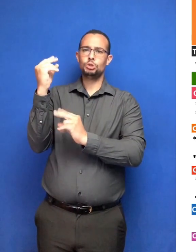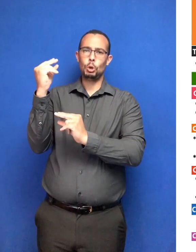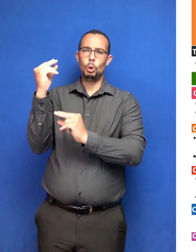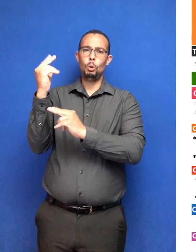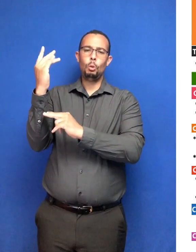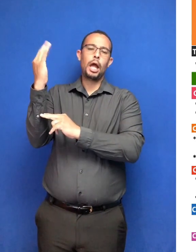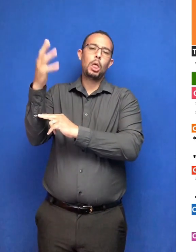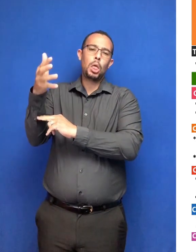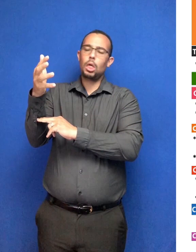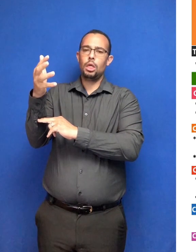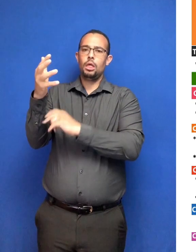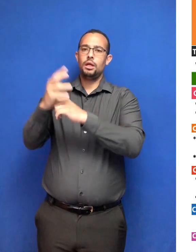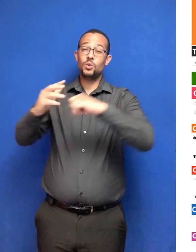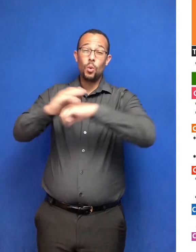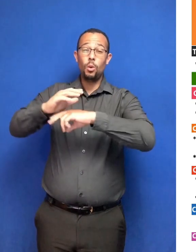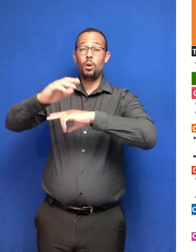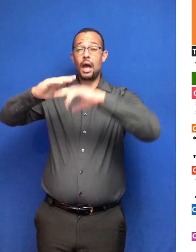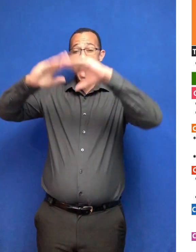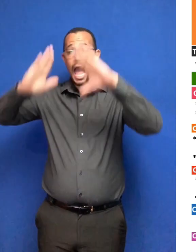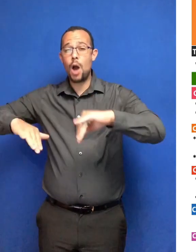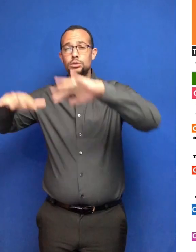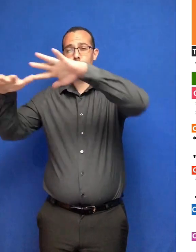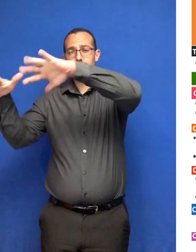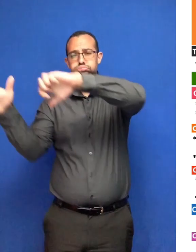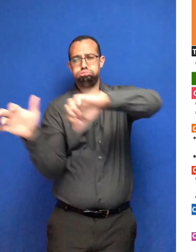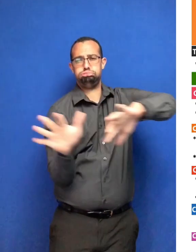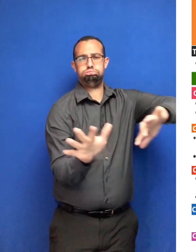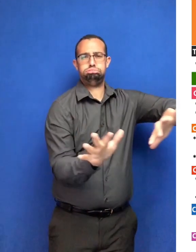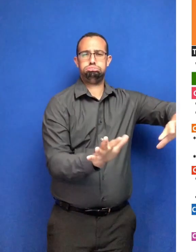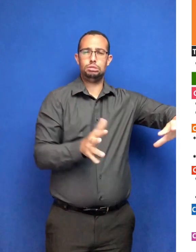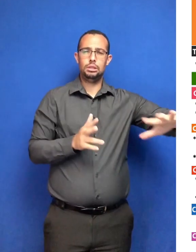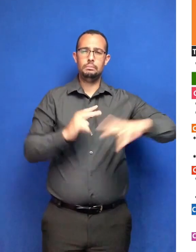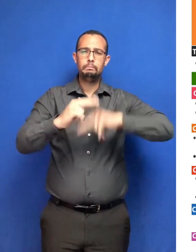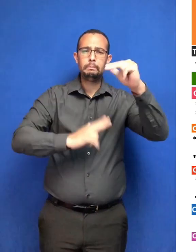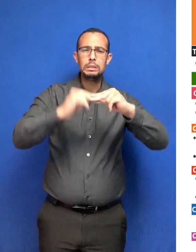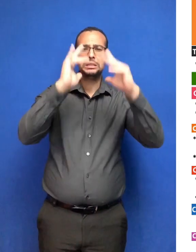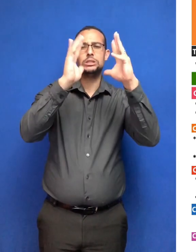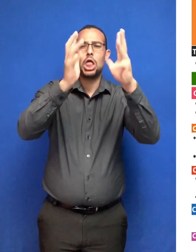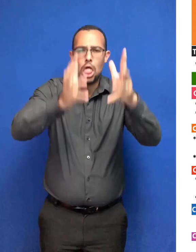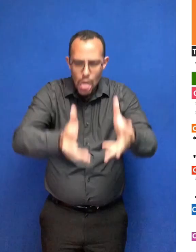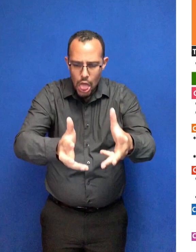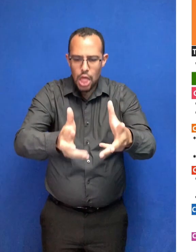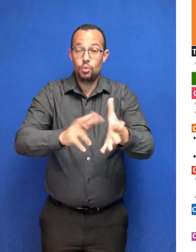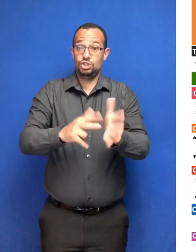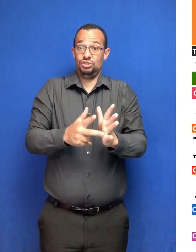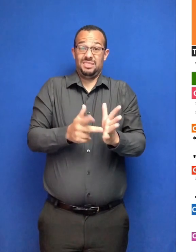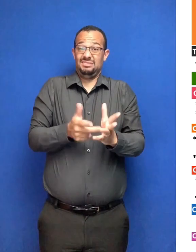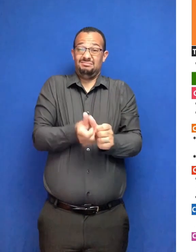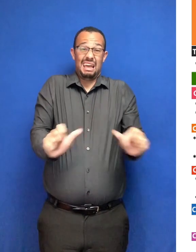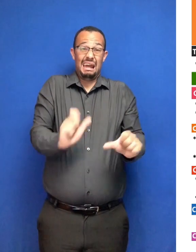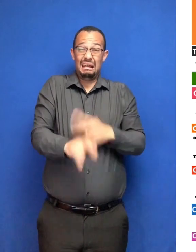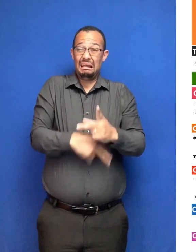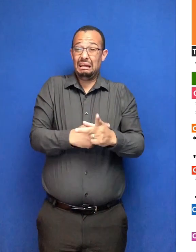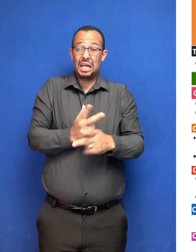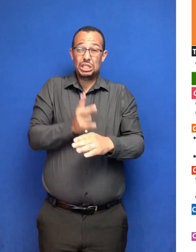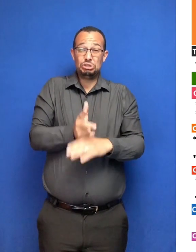entire structures. So driving through is a hazard. And